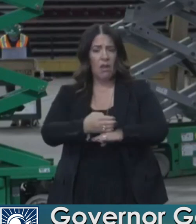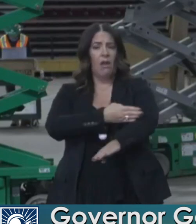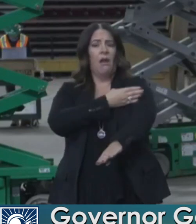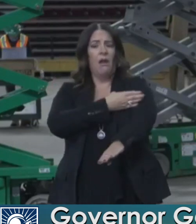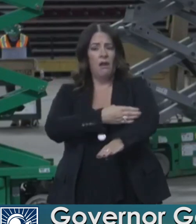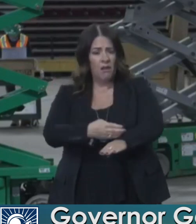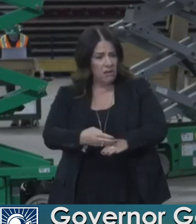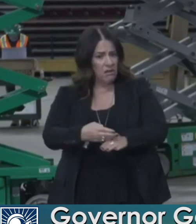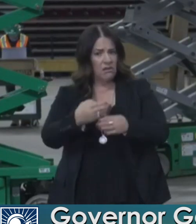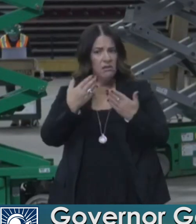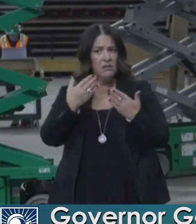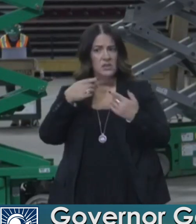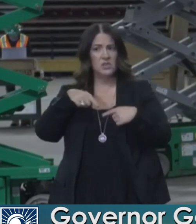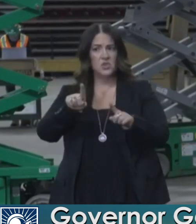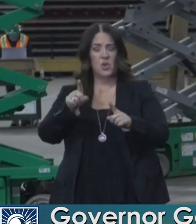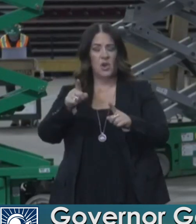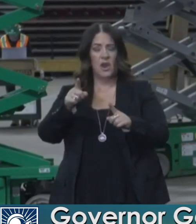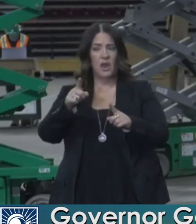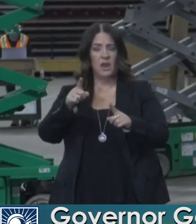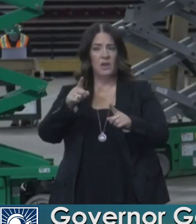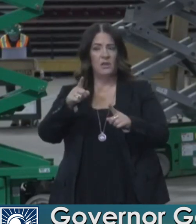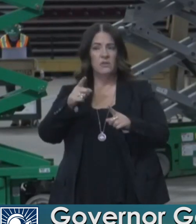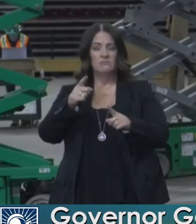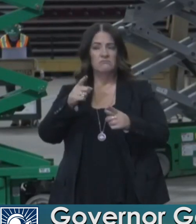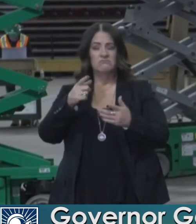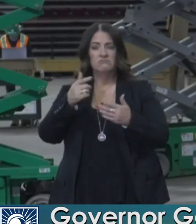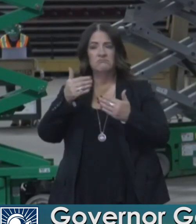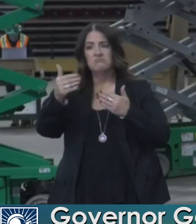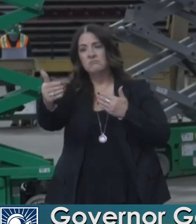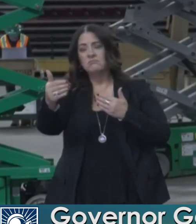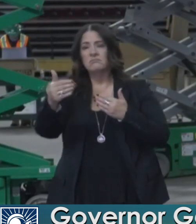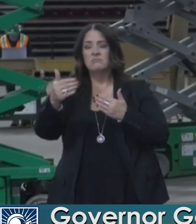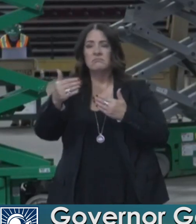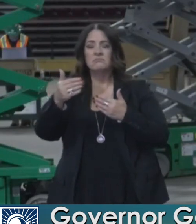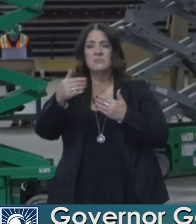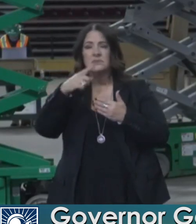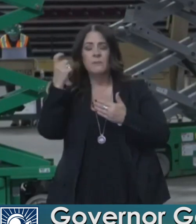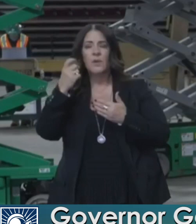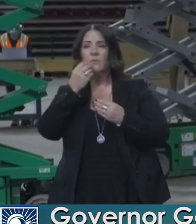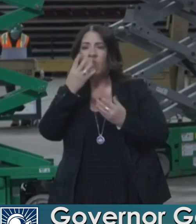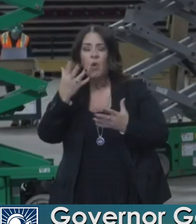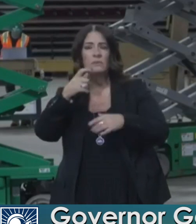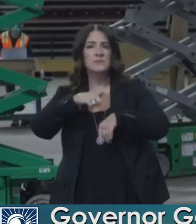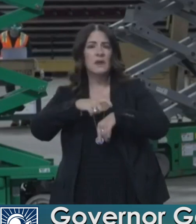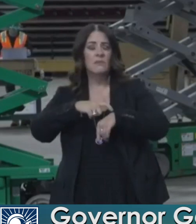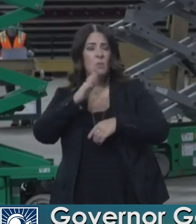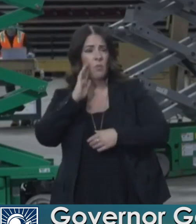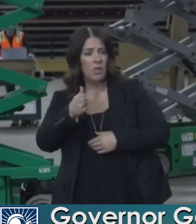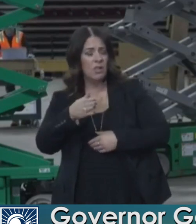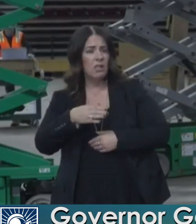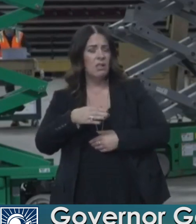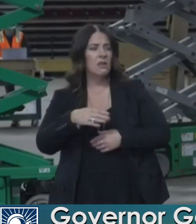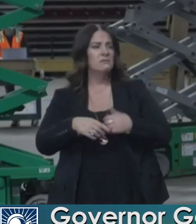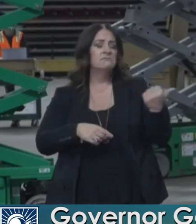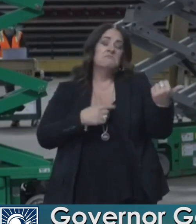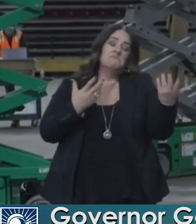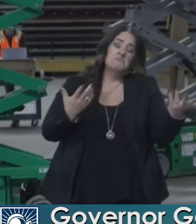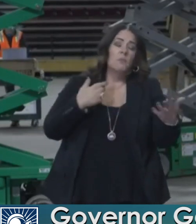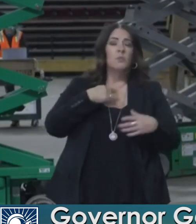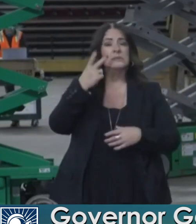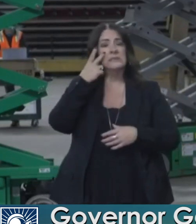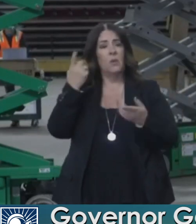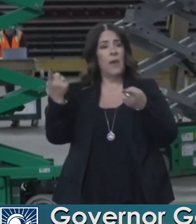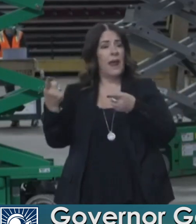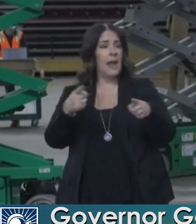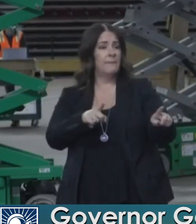the warmer parts of California, and is that something that you're incorporating into your modeling? Yeah, we'll see what happens, but based upon the